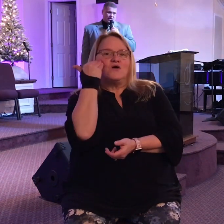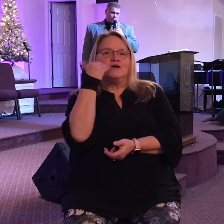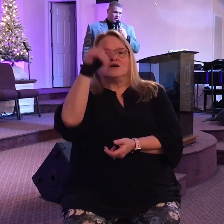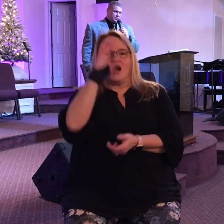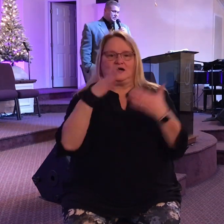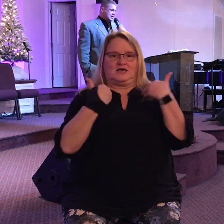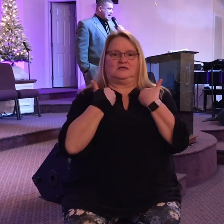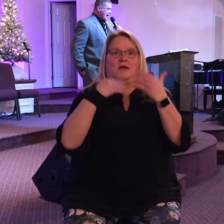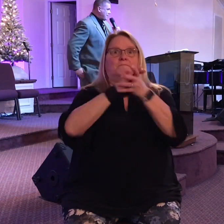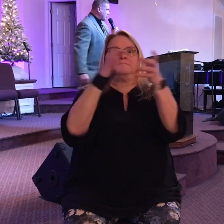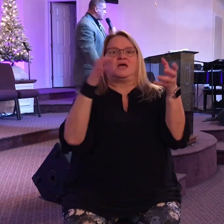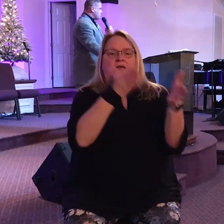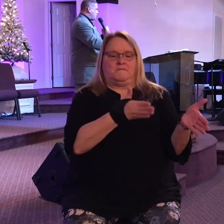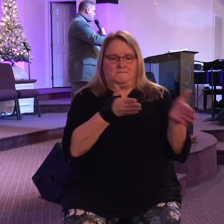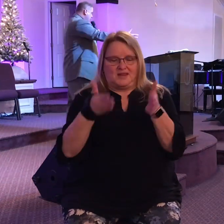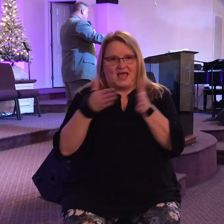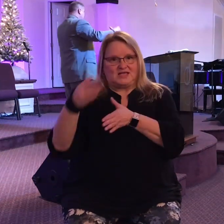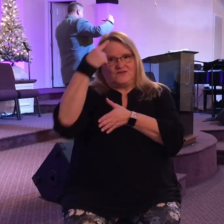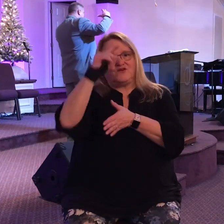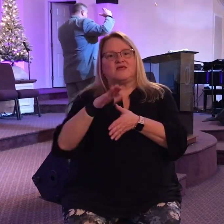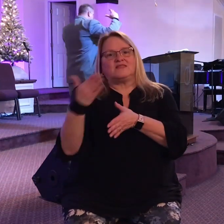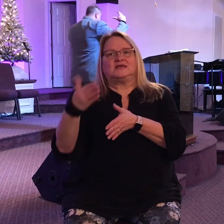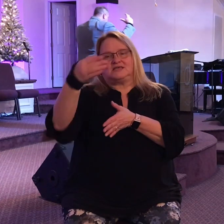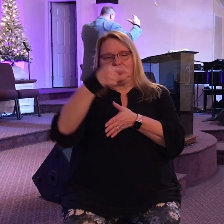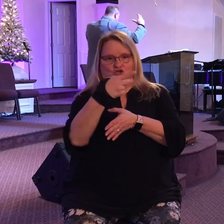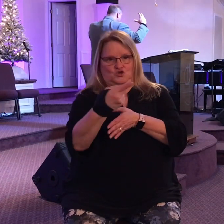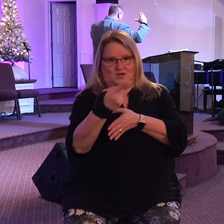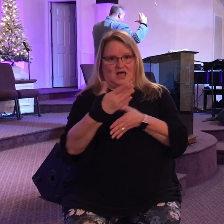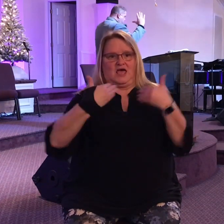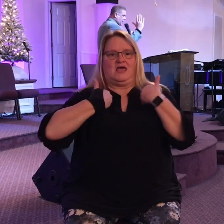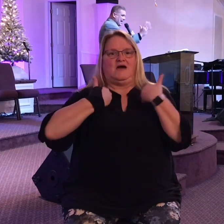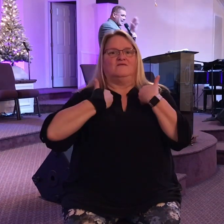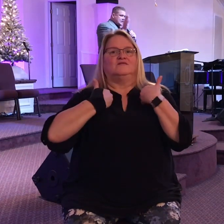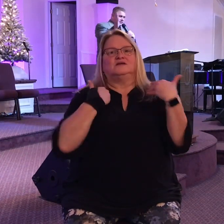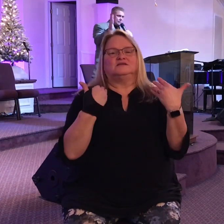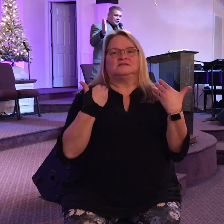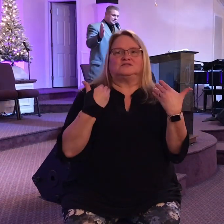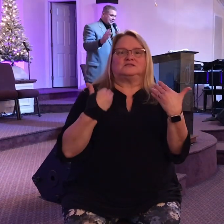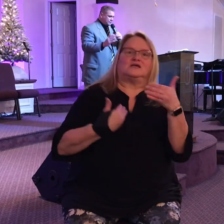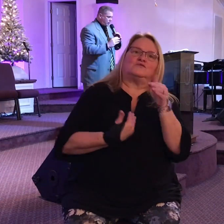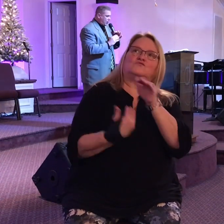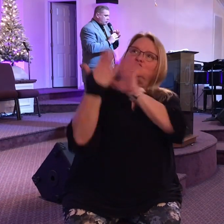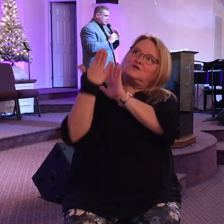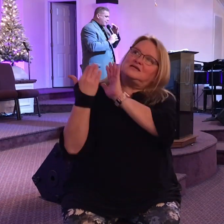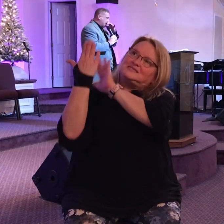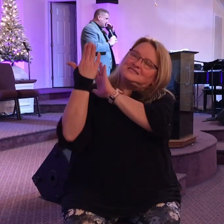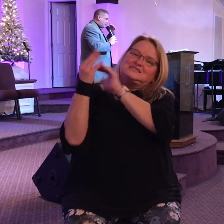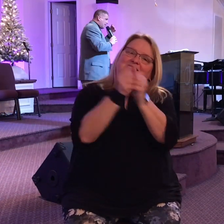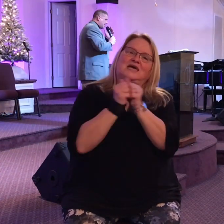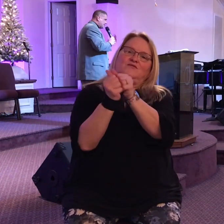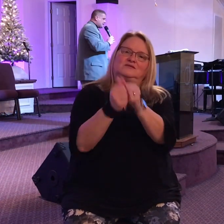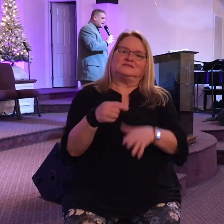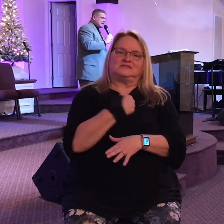encounter together. Because I have been thinking about these things and planning some of these things for a long time.